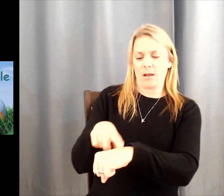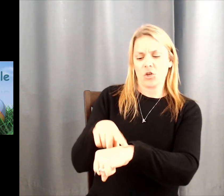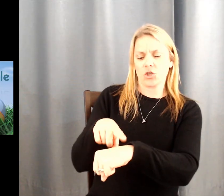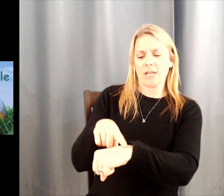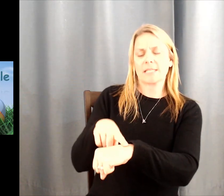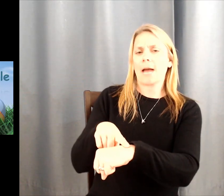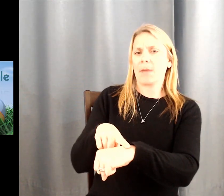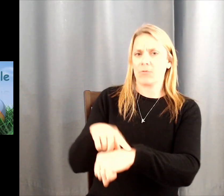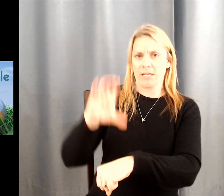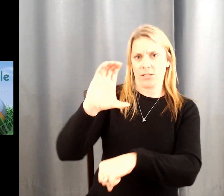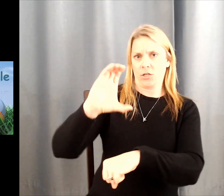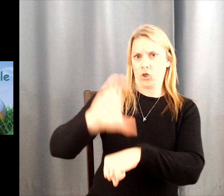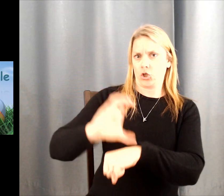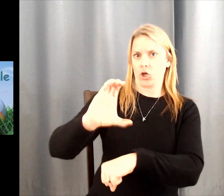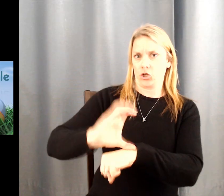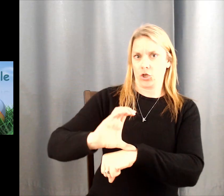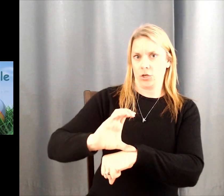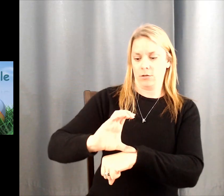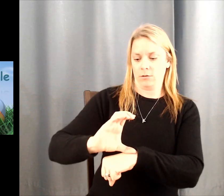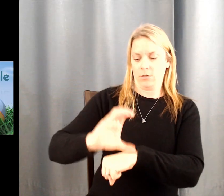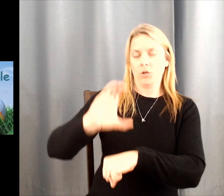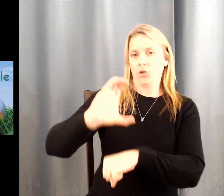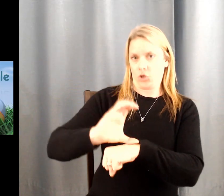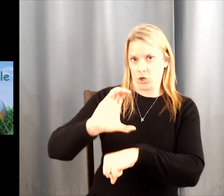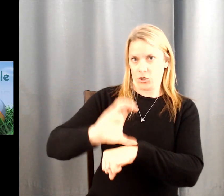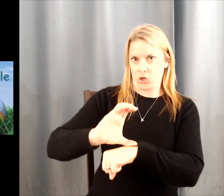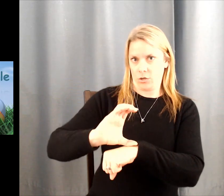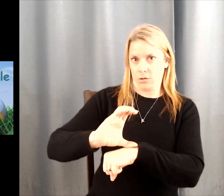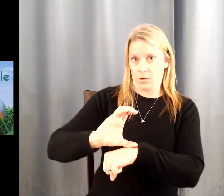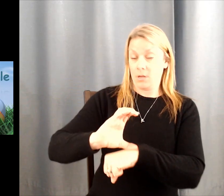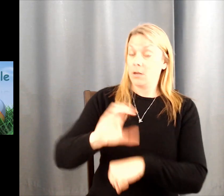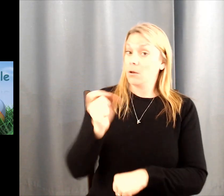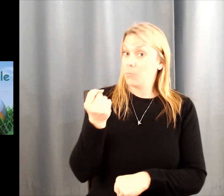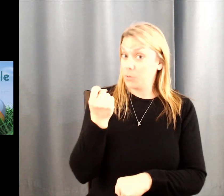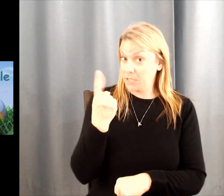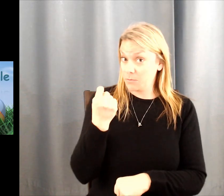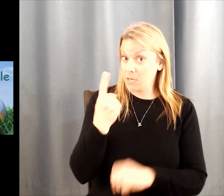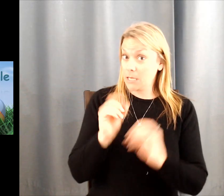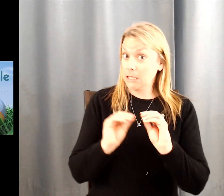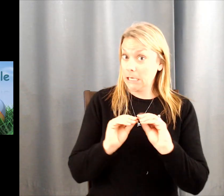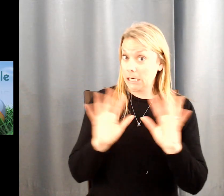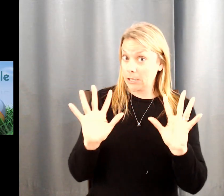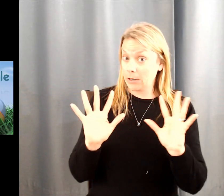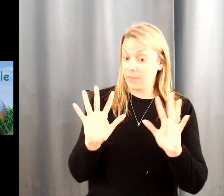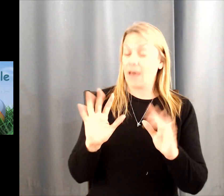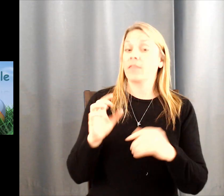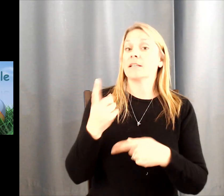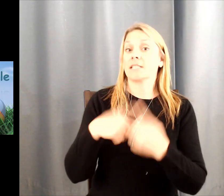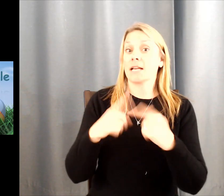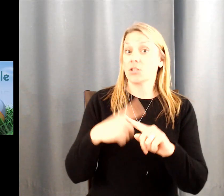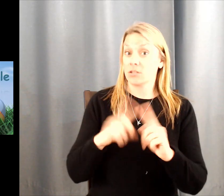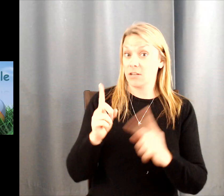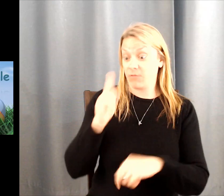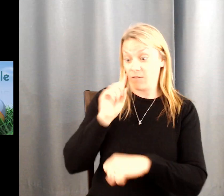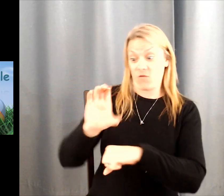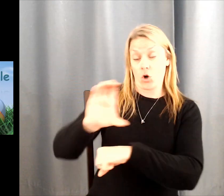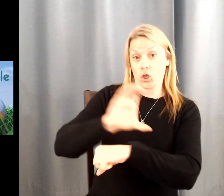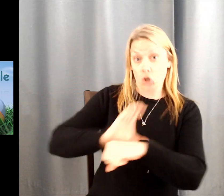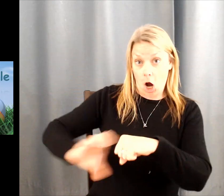just at my wrist. Church. Church. Please be clear that the signs are different for